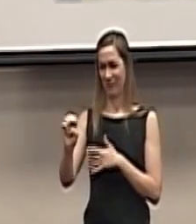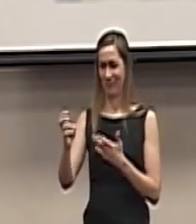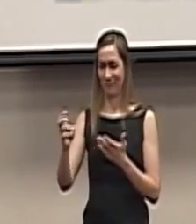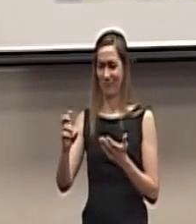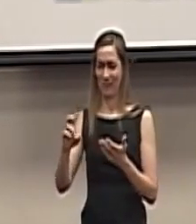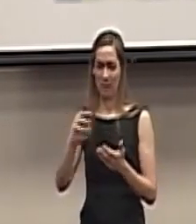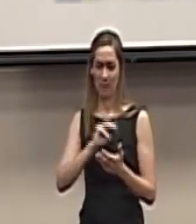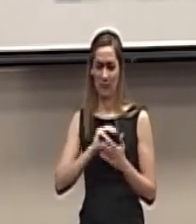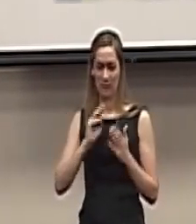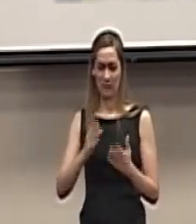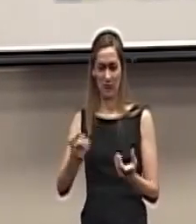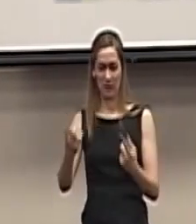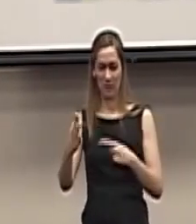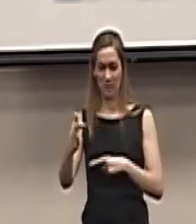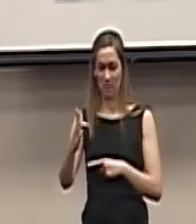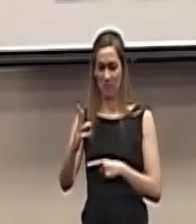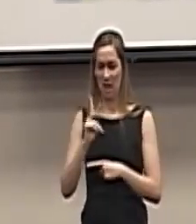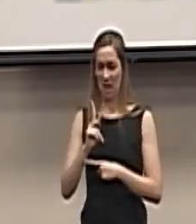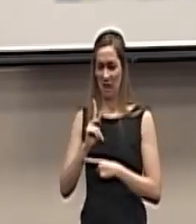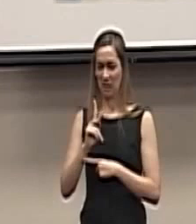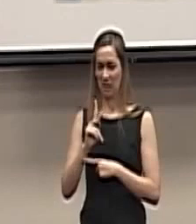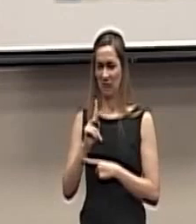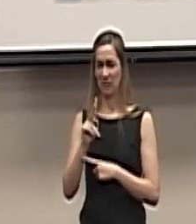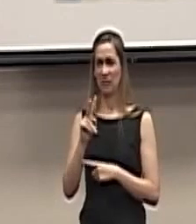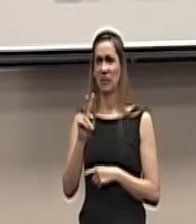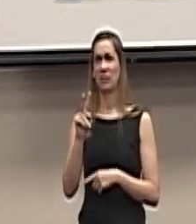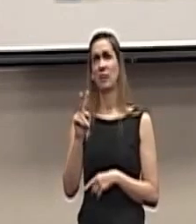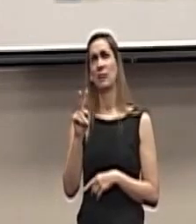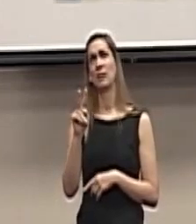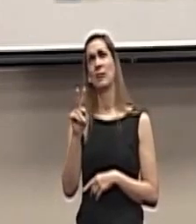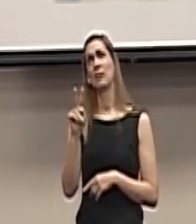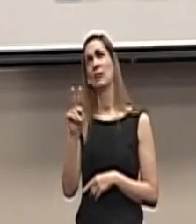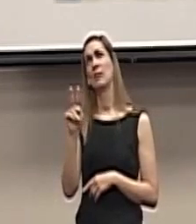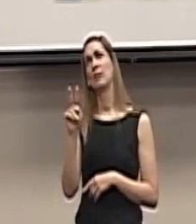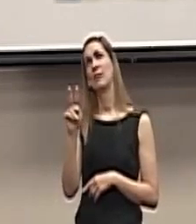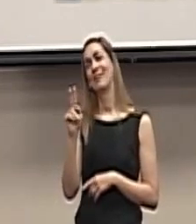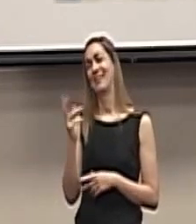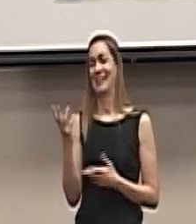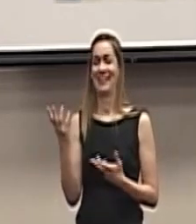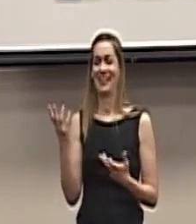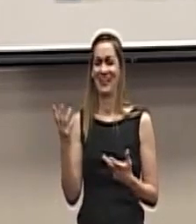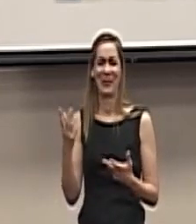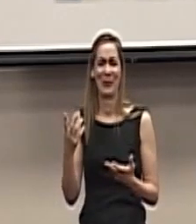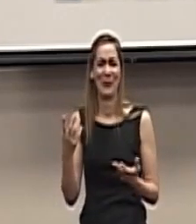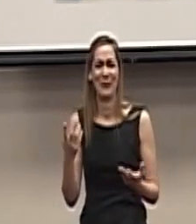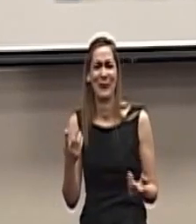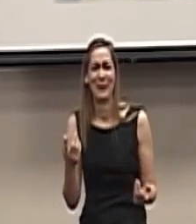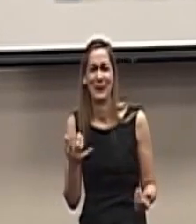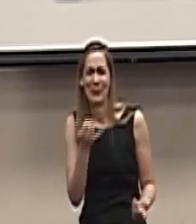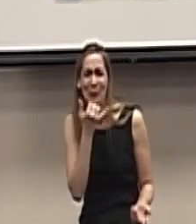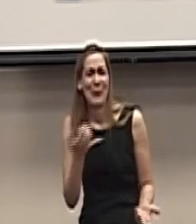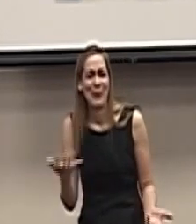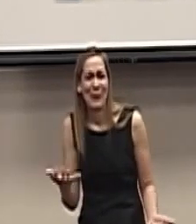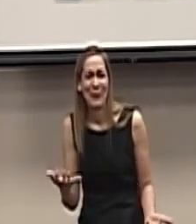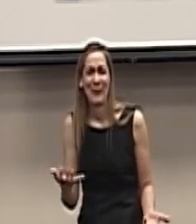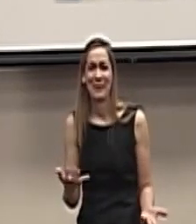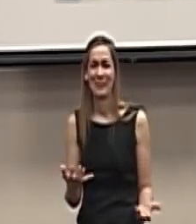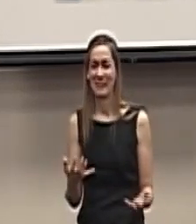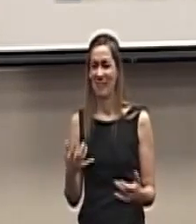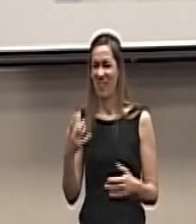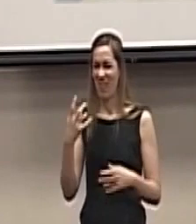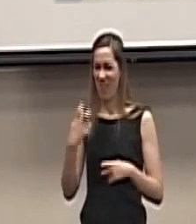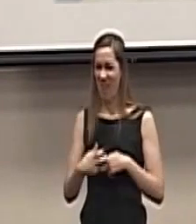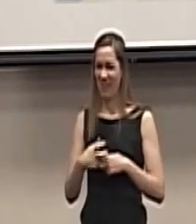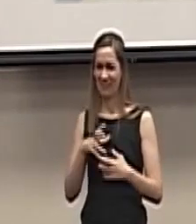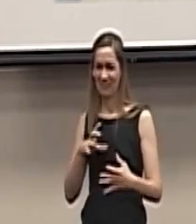just gazing off into the future. You know, you're going, what's going on? And it's just this difficulty to connect. I remember talking